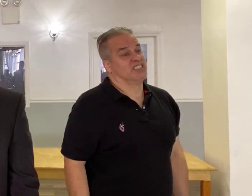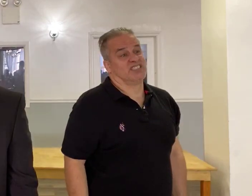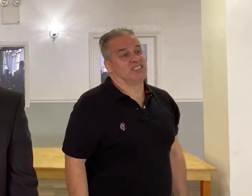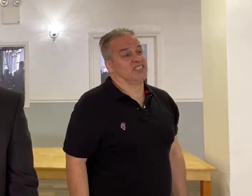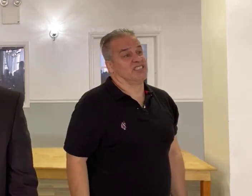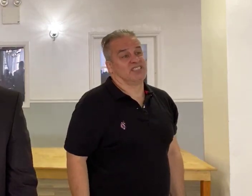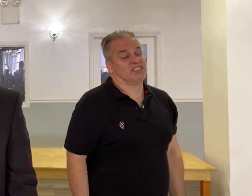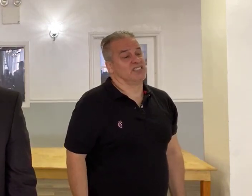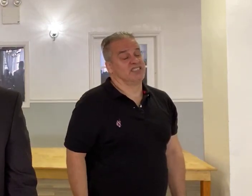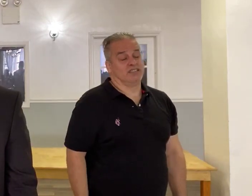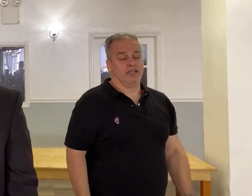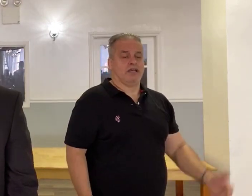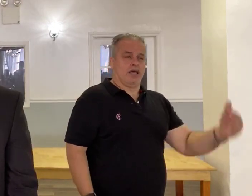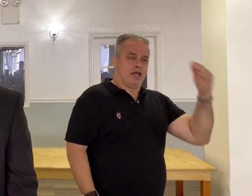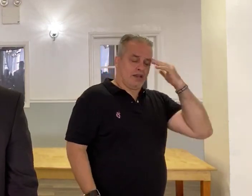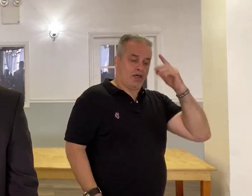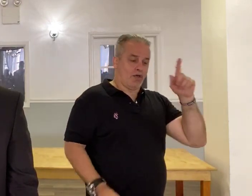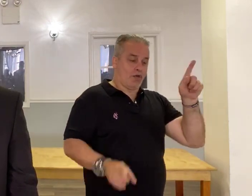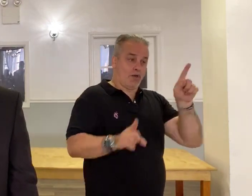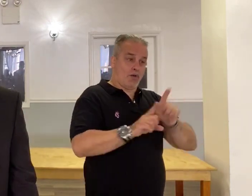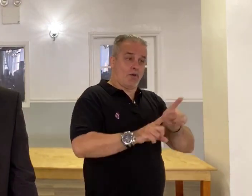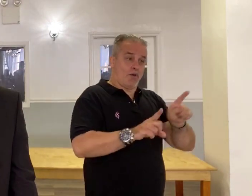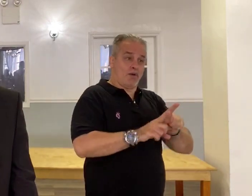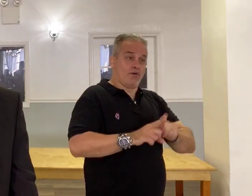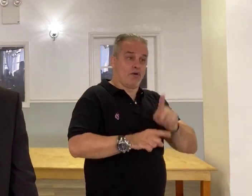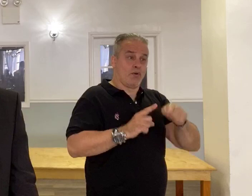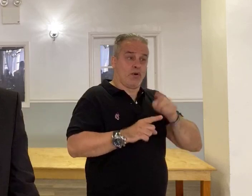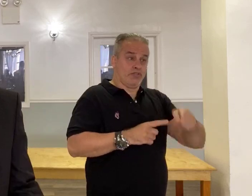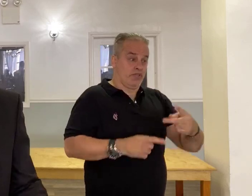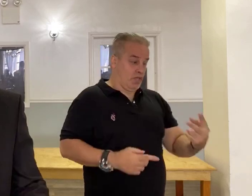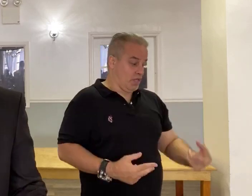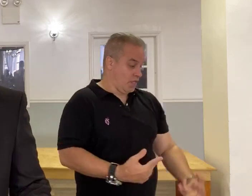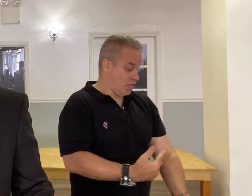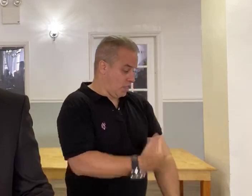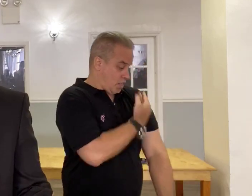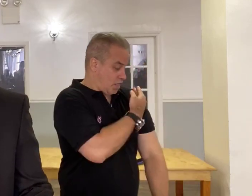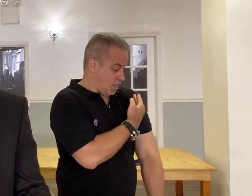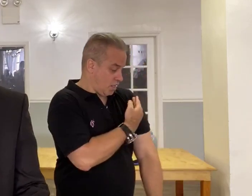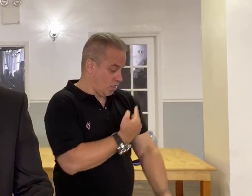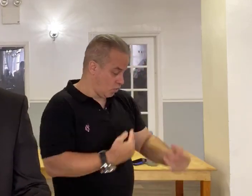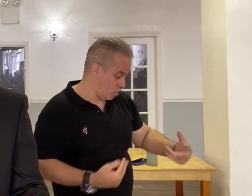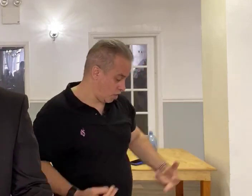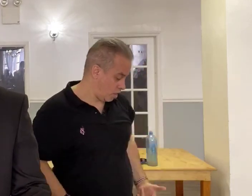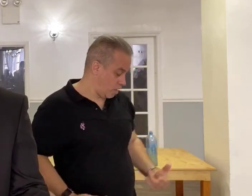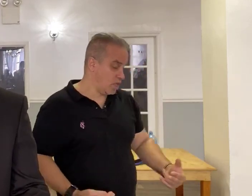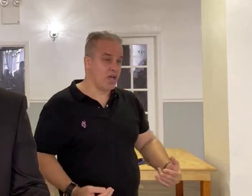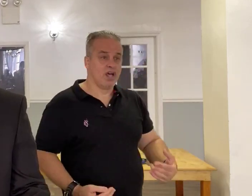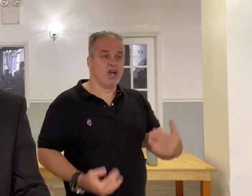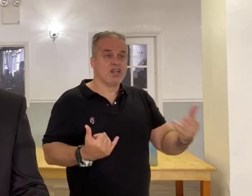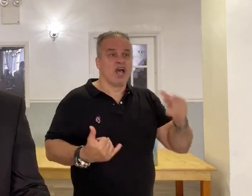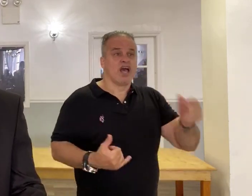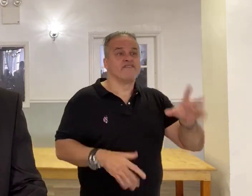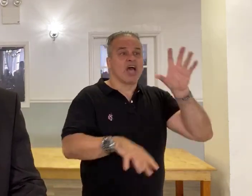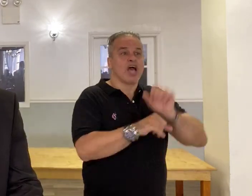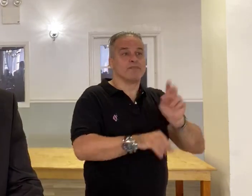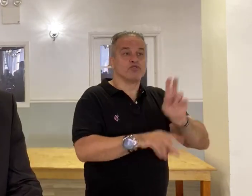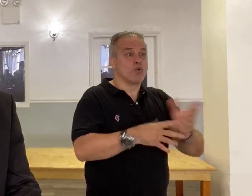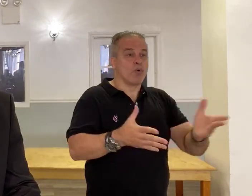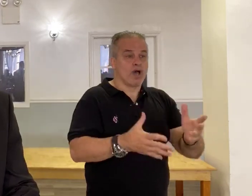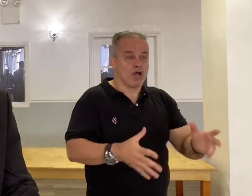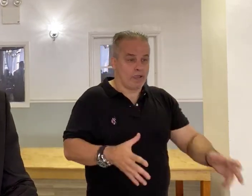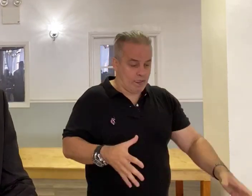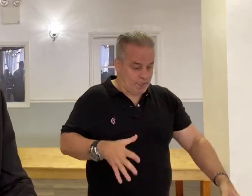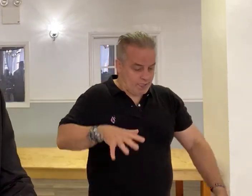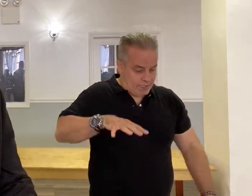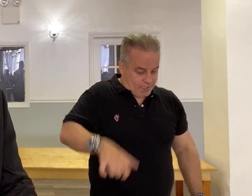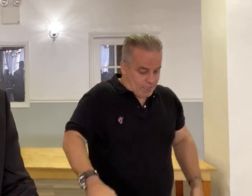it. Oh no, now you have to figure out how to use those crutches. You lose a leg, now you gotta